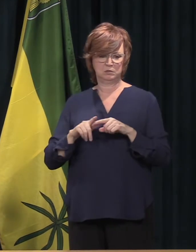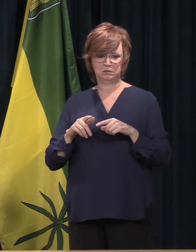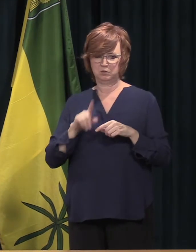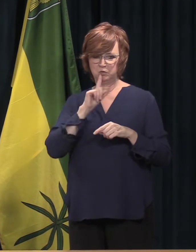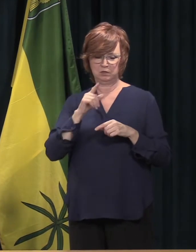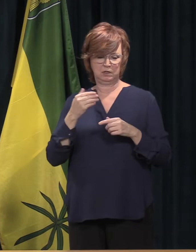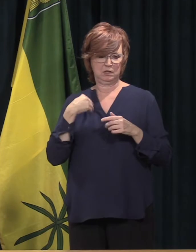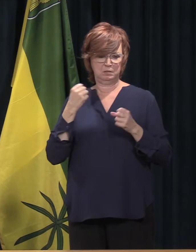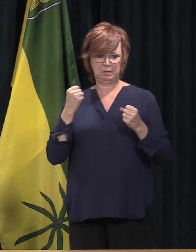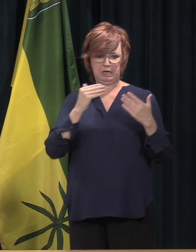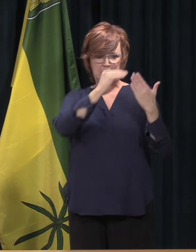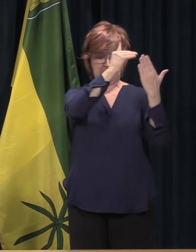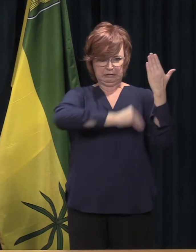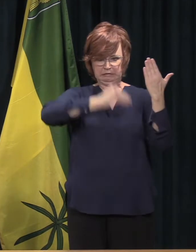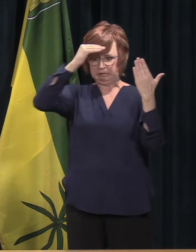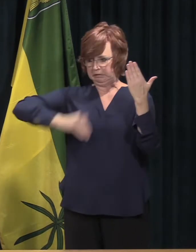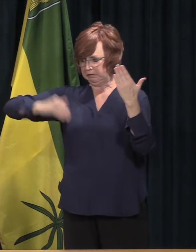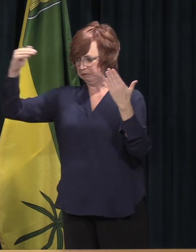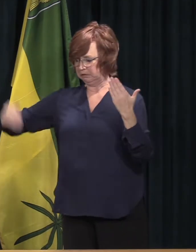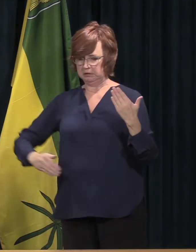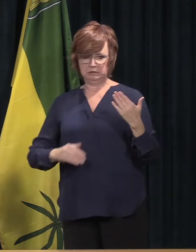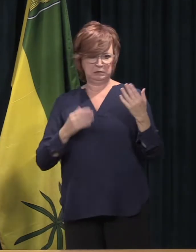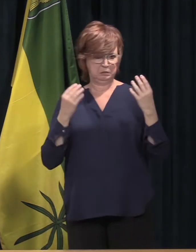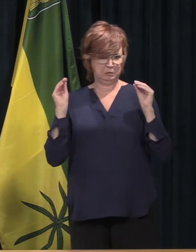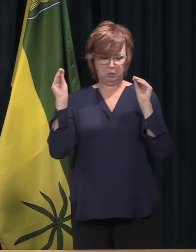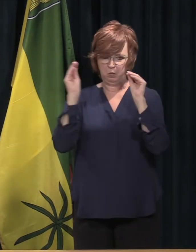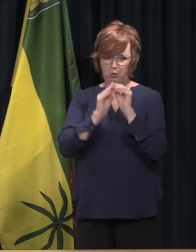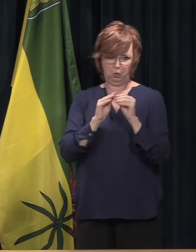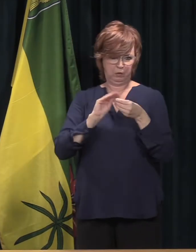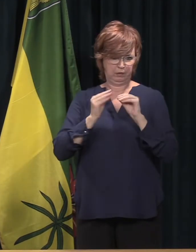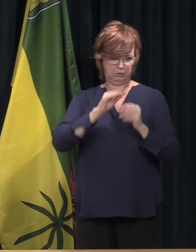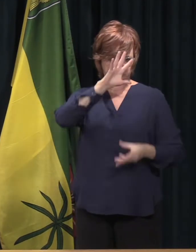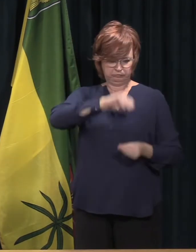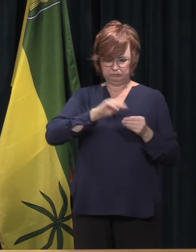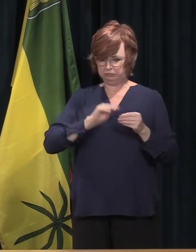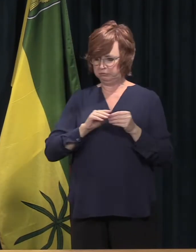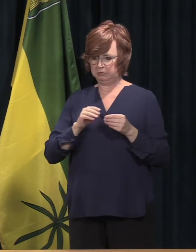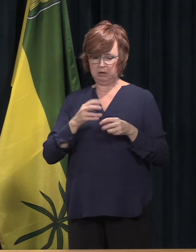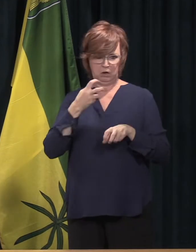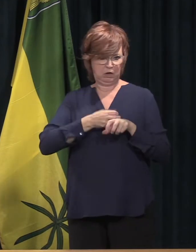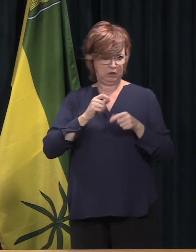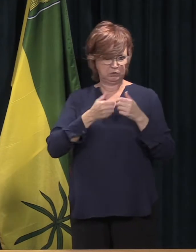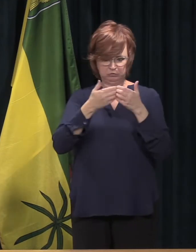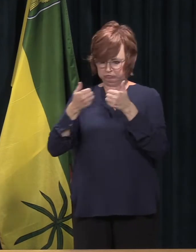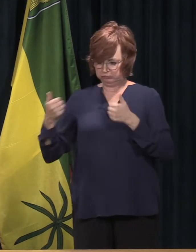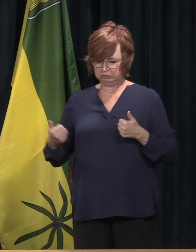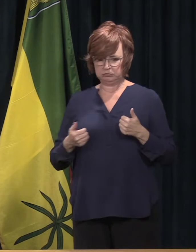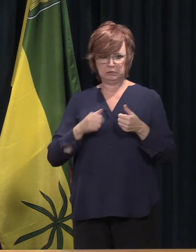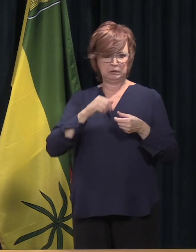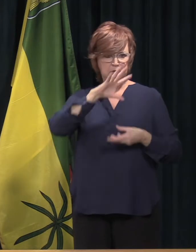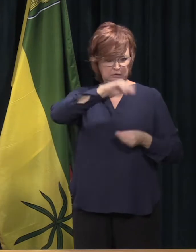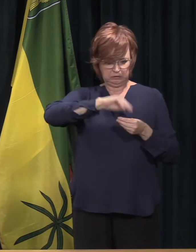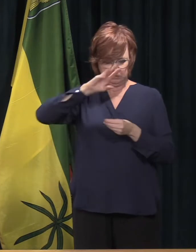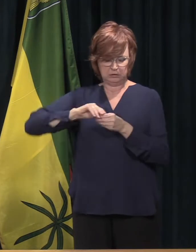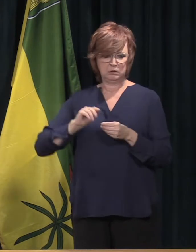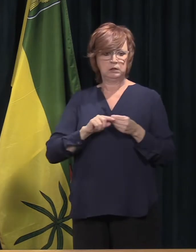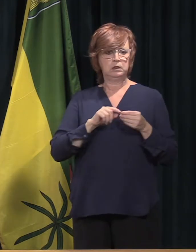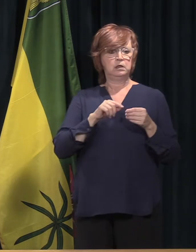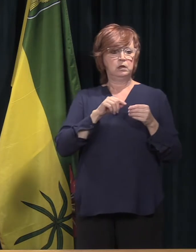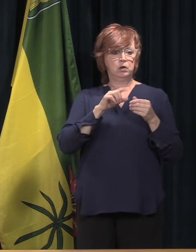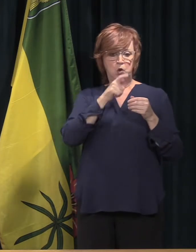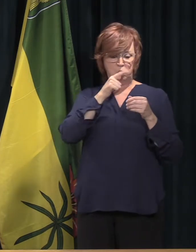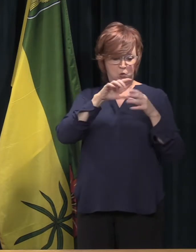We need to start making more tabular data about how many were travel related, how many household contacts, how many this